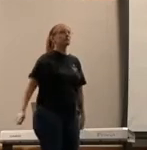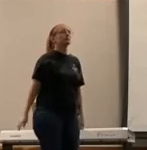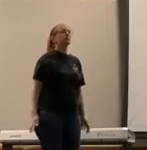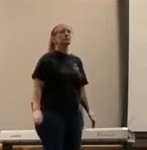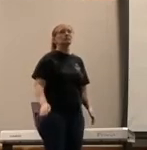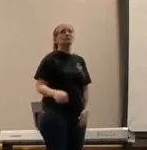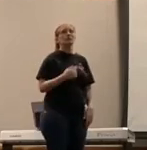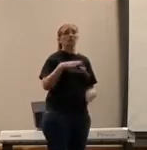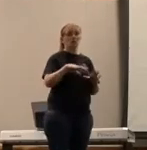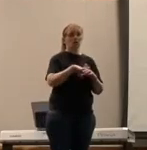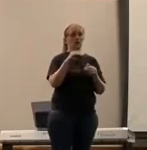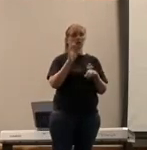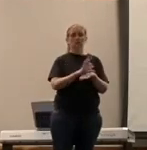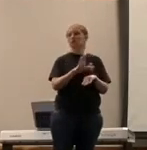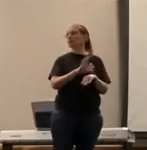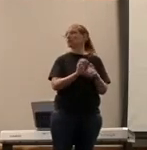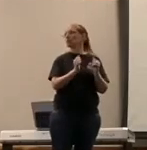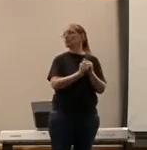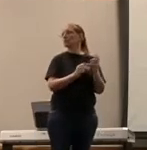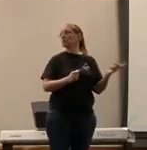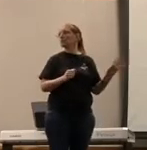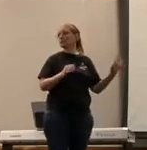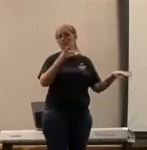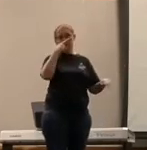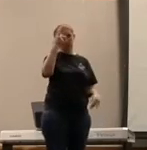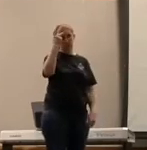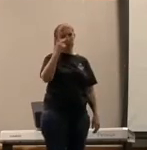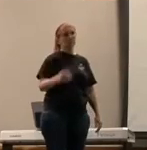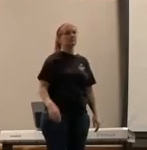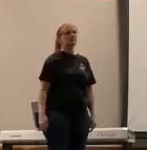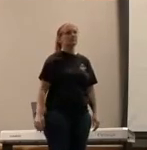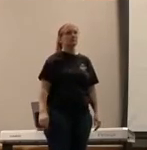I'm walking out of church with him and his parents.